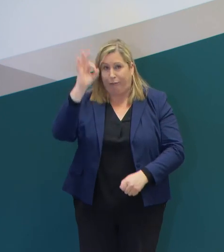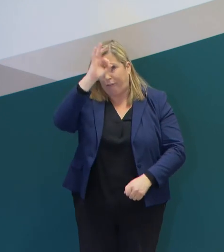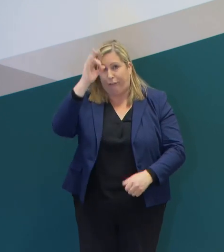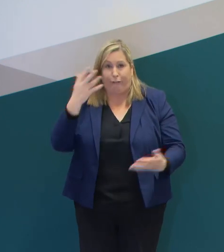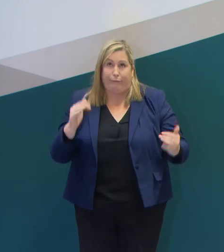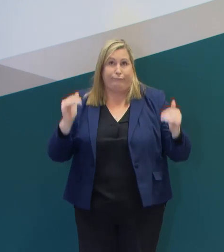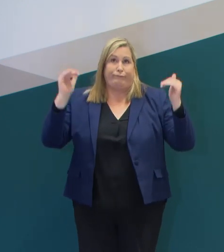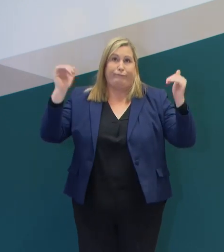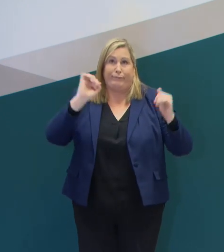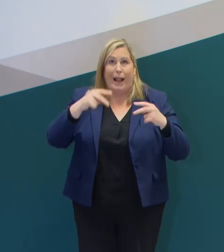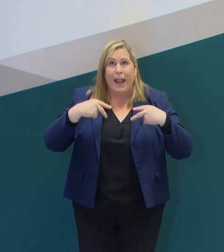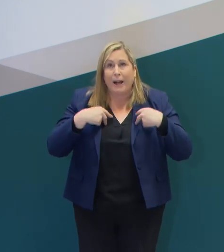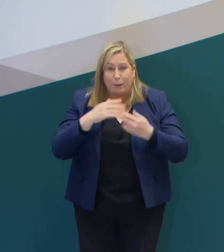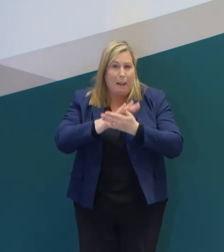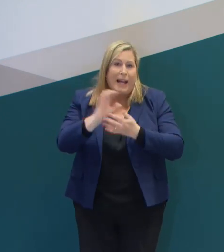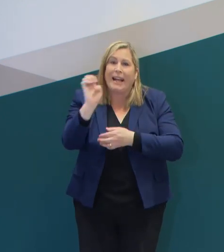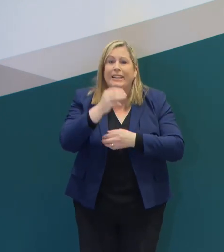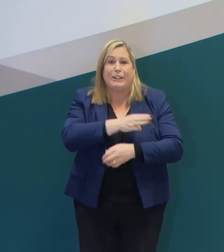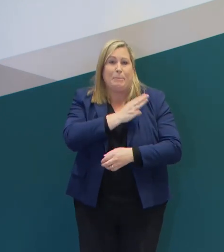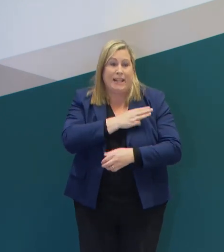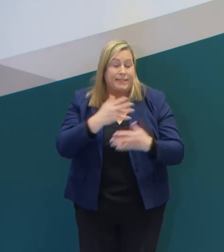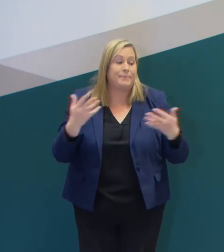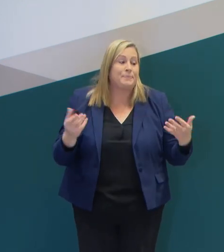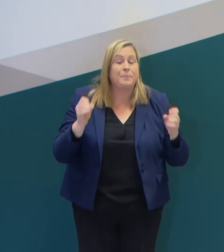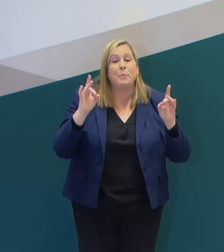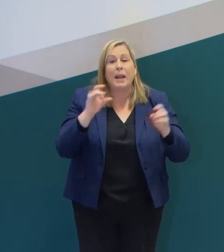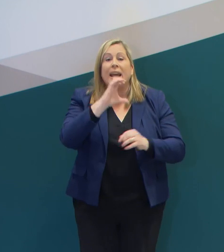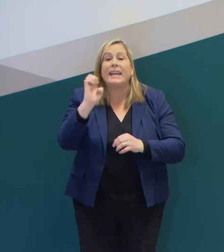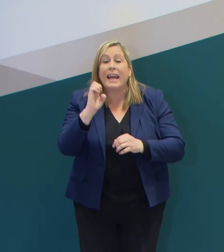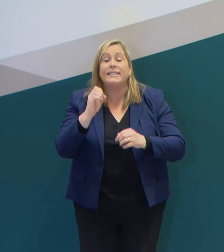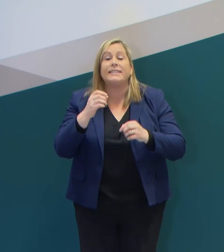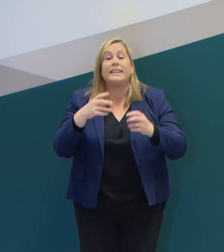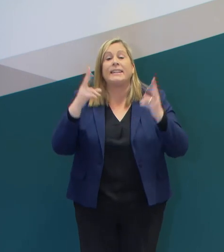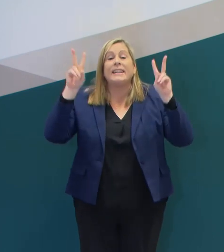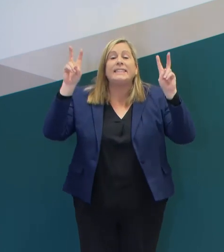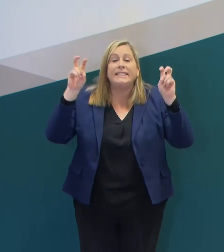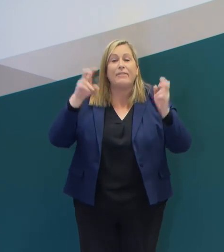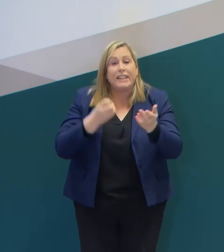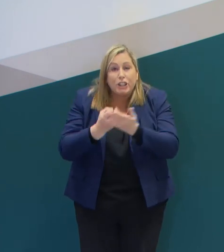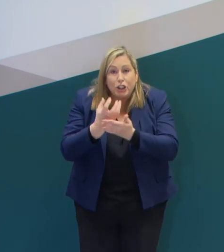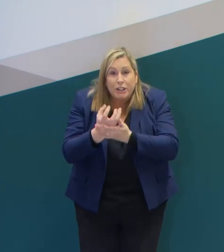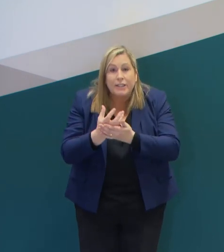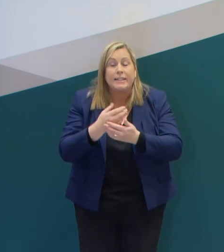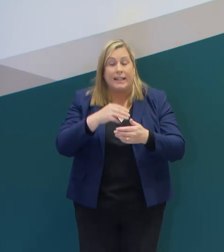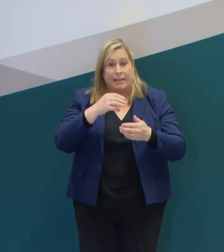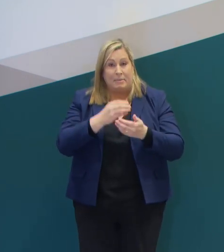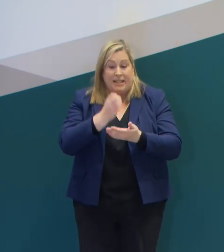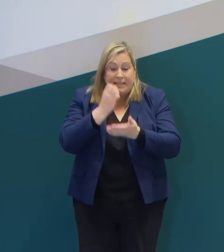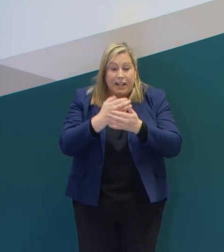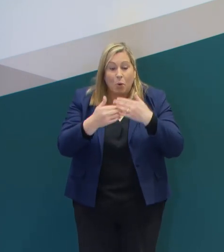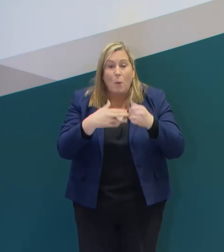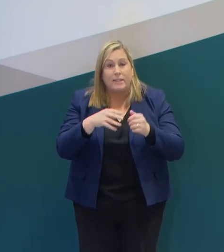with this? So a case definition is very important in the diagnosis of any infectious disease. You look at the various